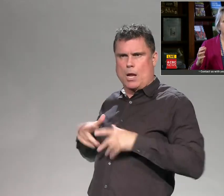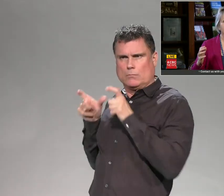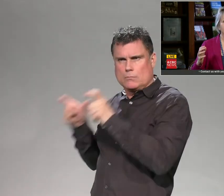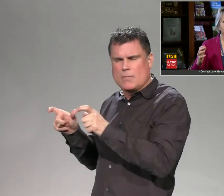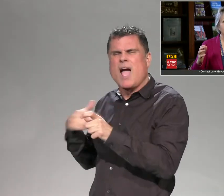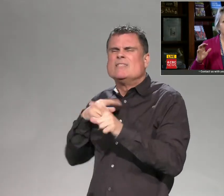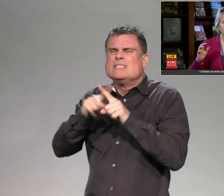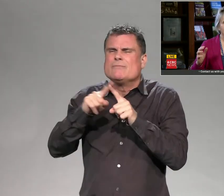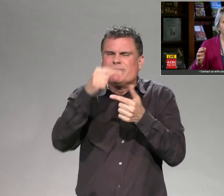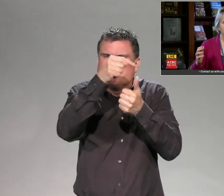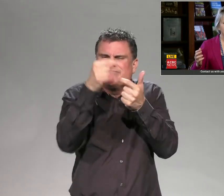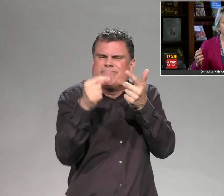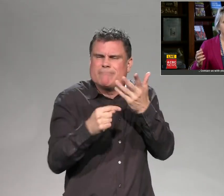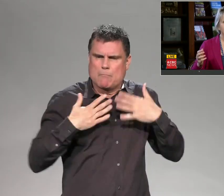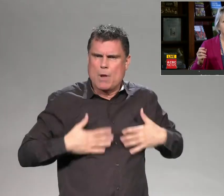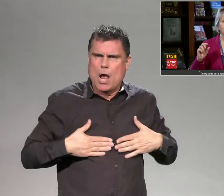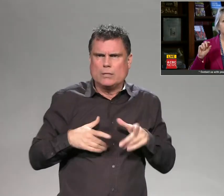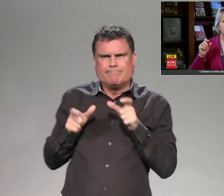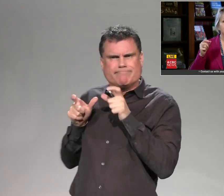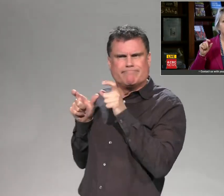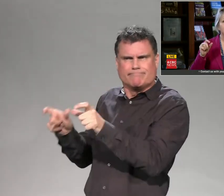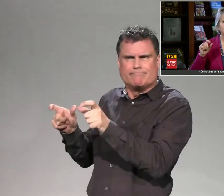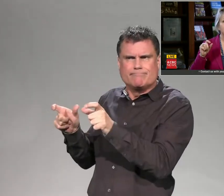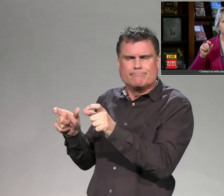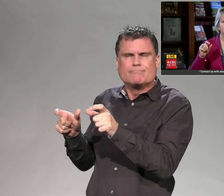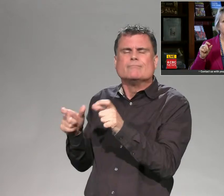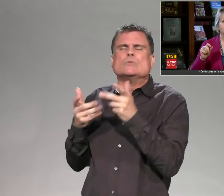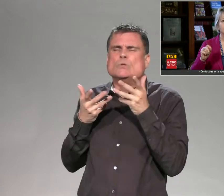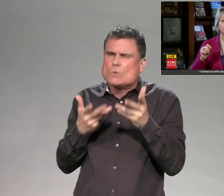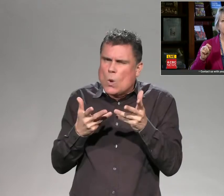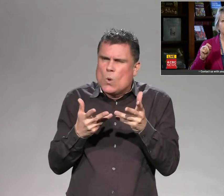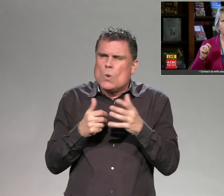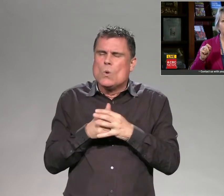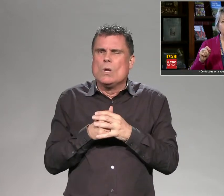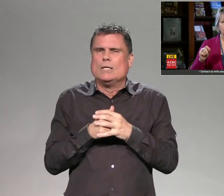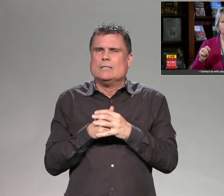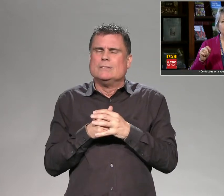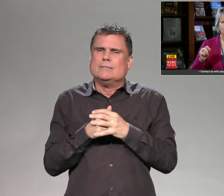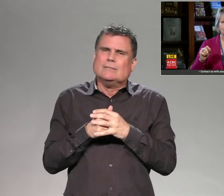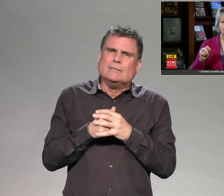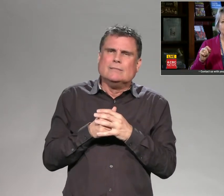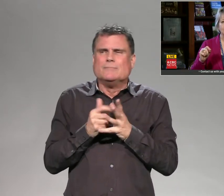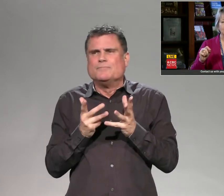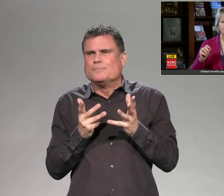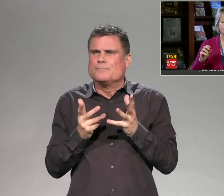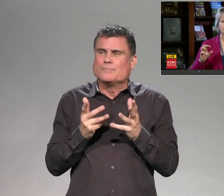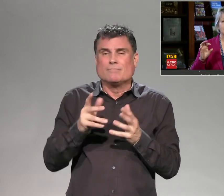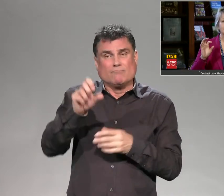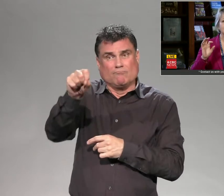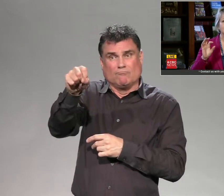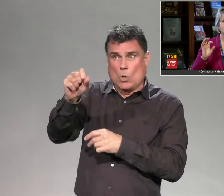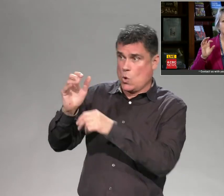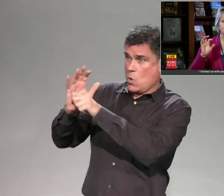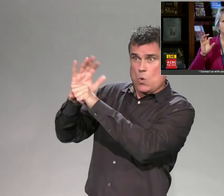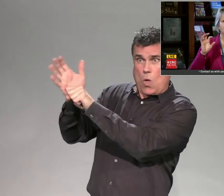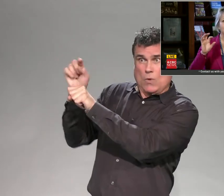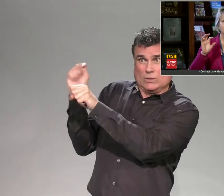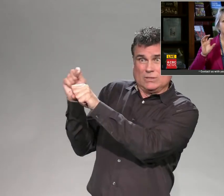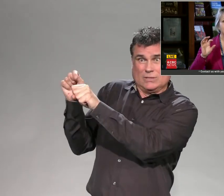better cover the mutation that has made a bit of a difference. So all of these vaccines are designed